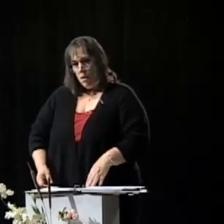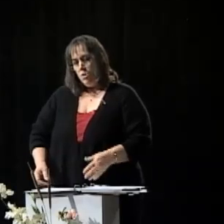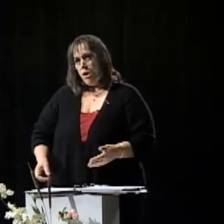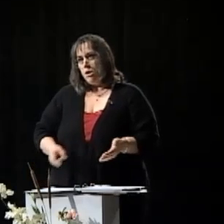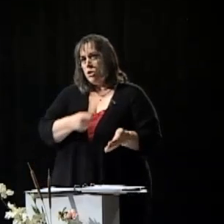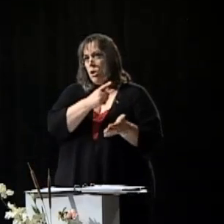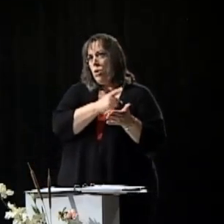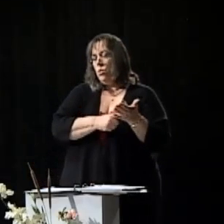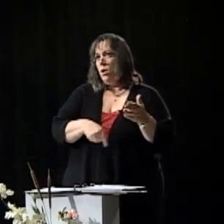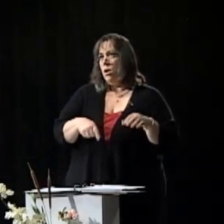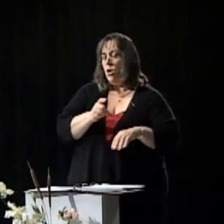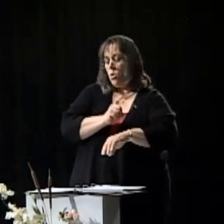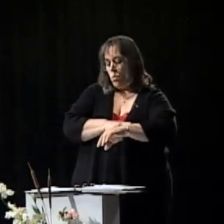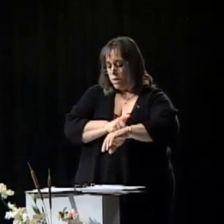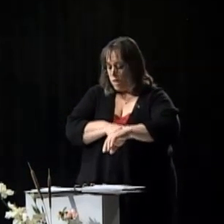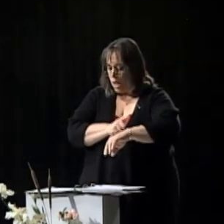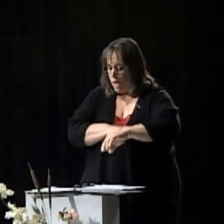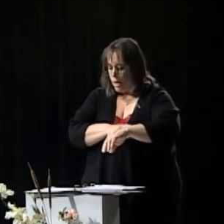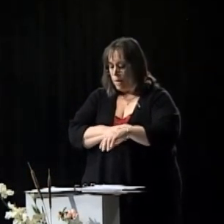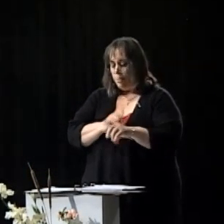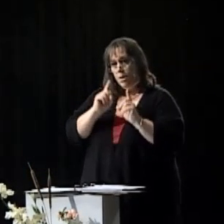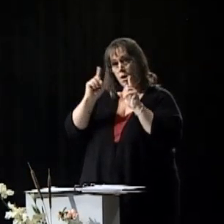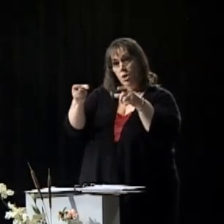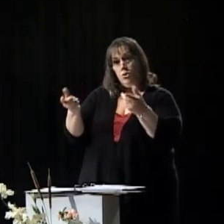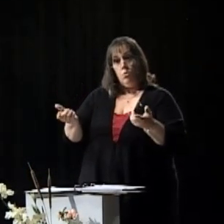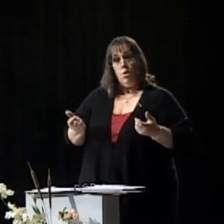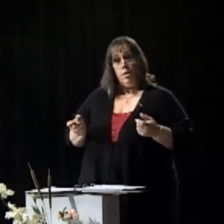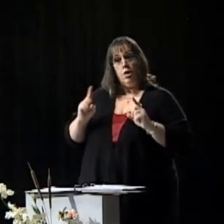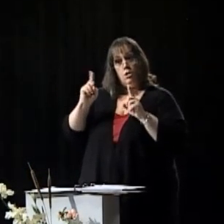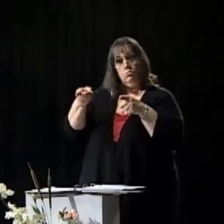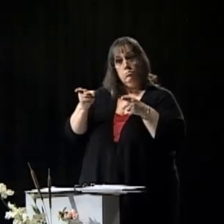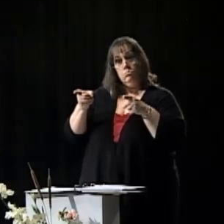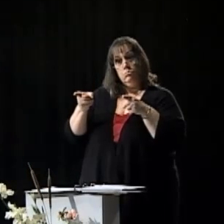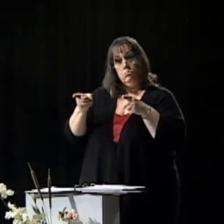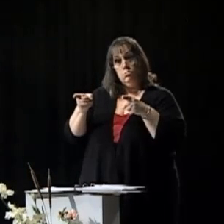Okay, so what time do you want to go?